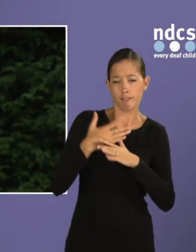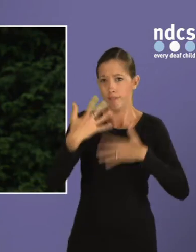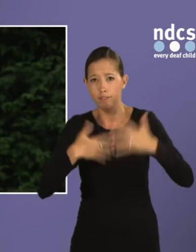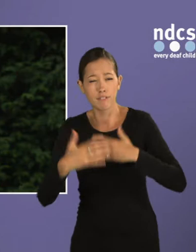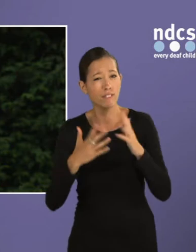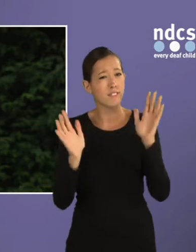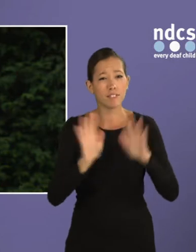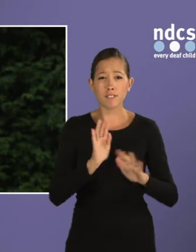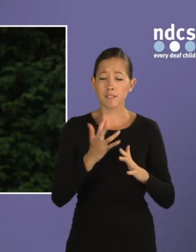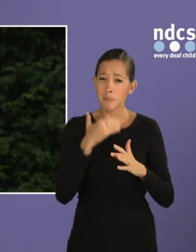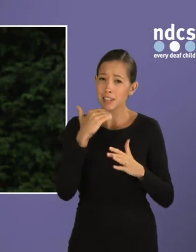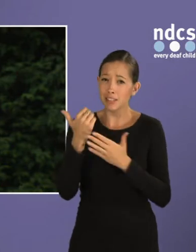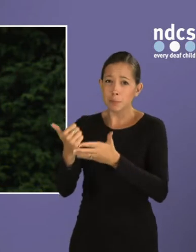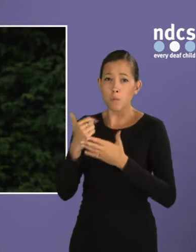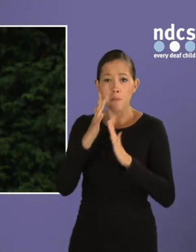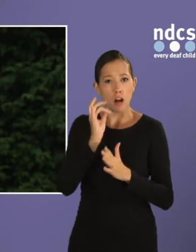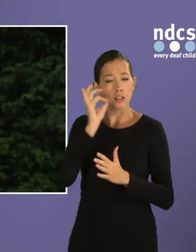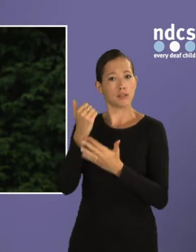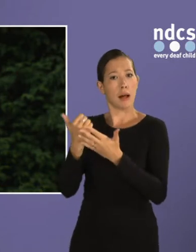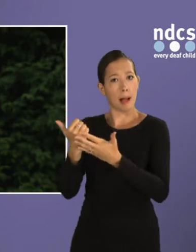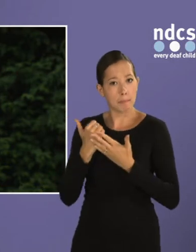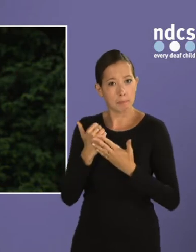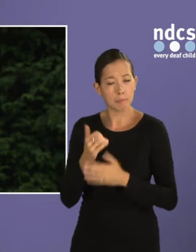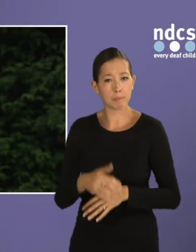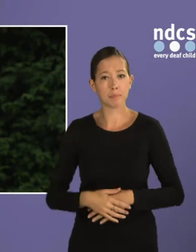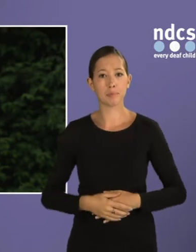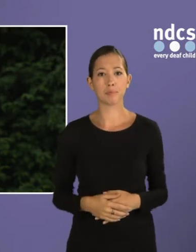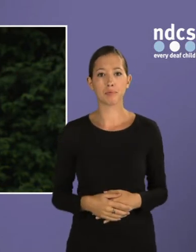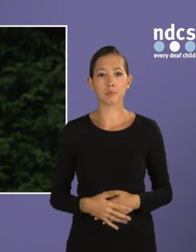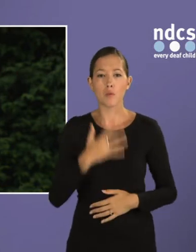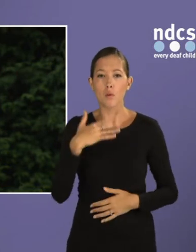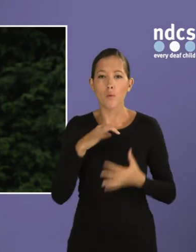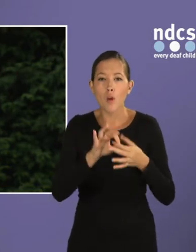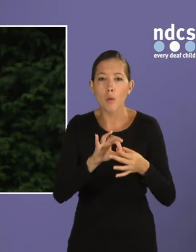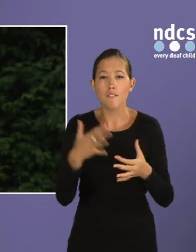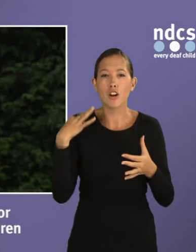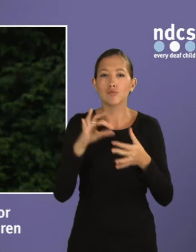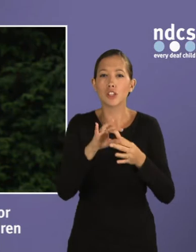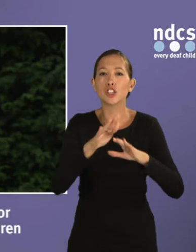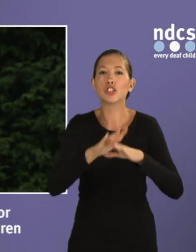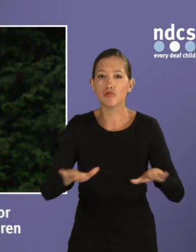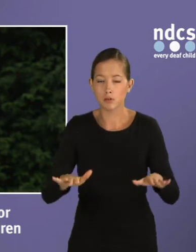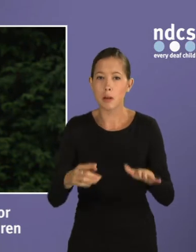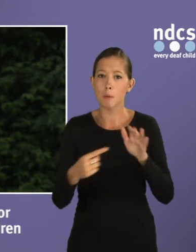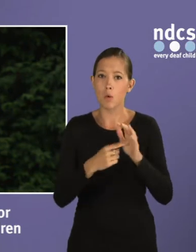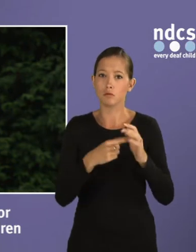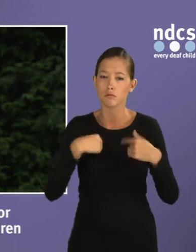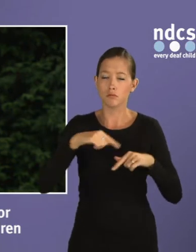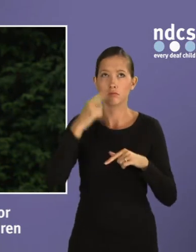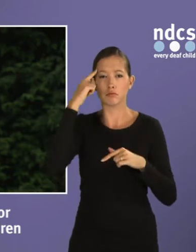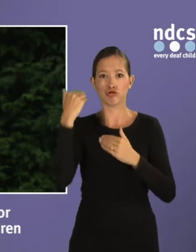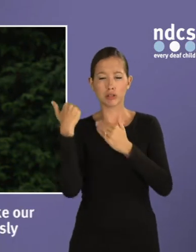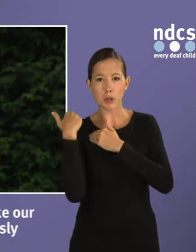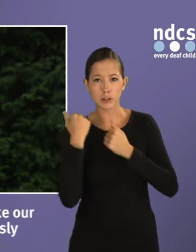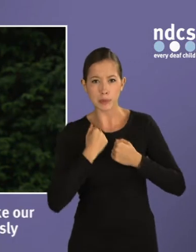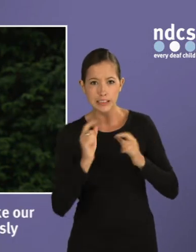is not to deal with it alone. There's plenty of support available and you must ask for help. When we're working or volunteering with